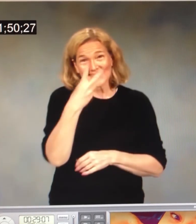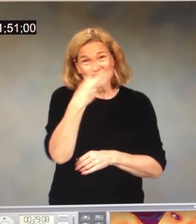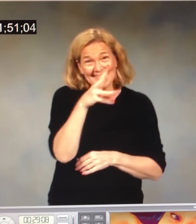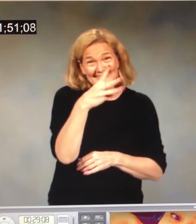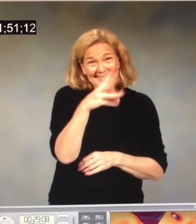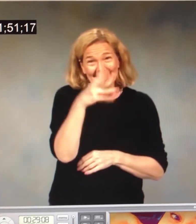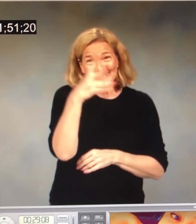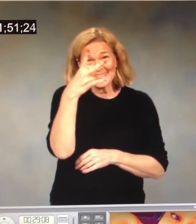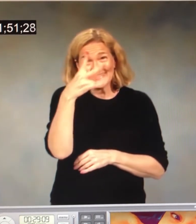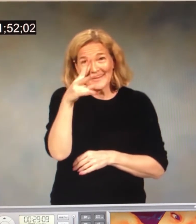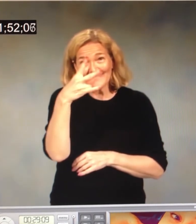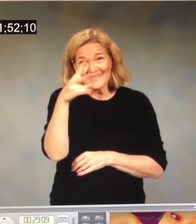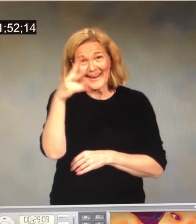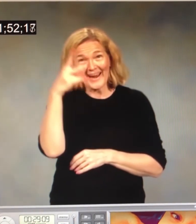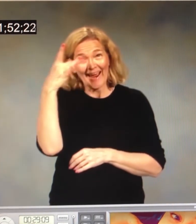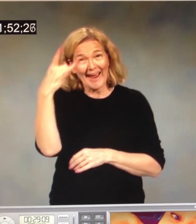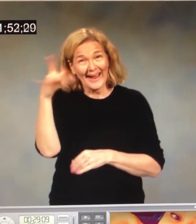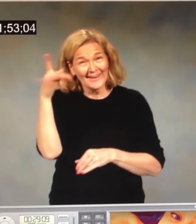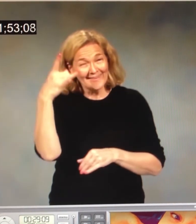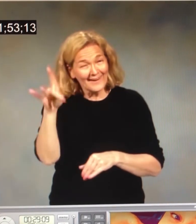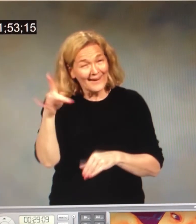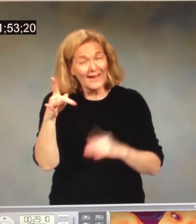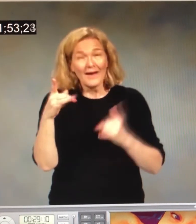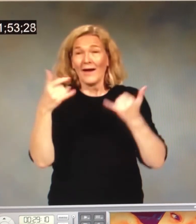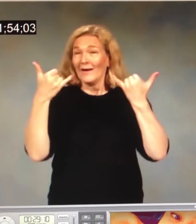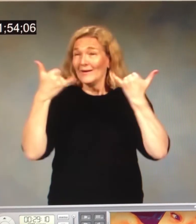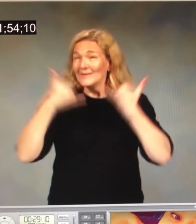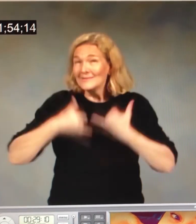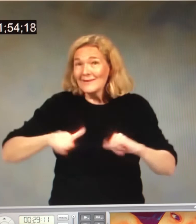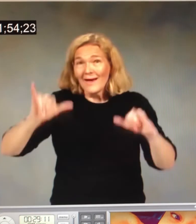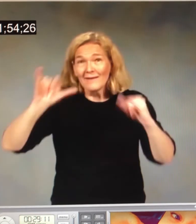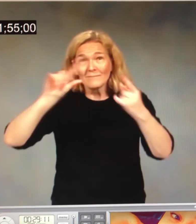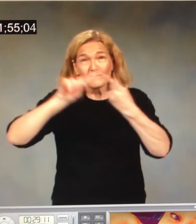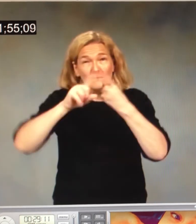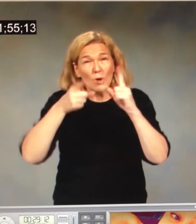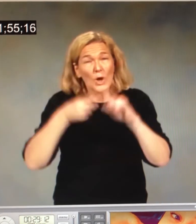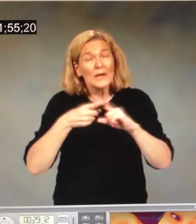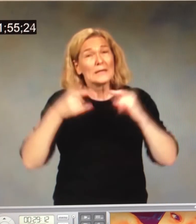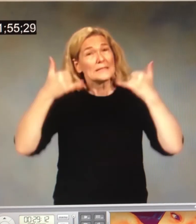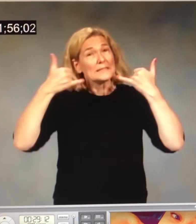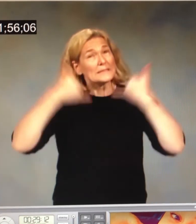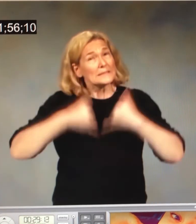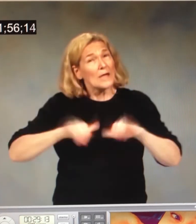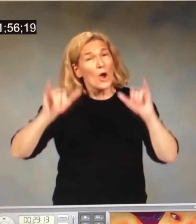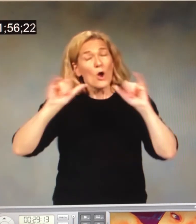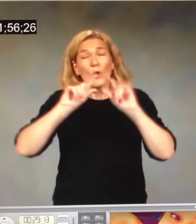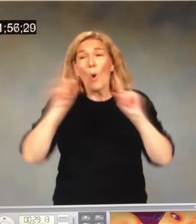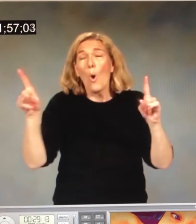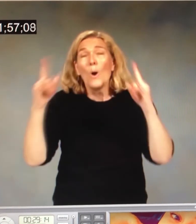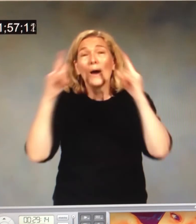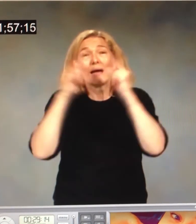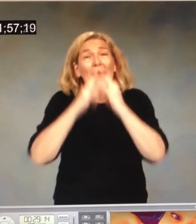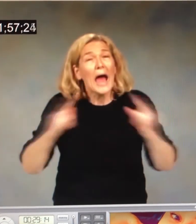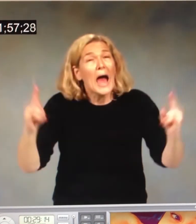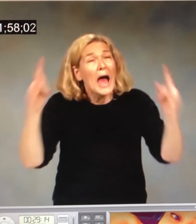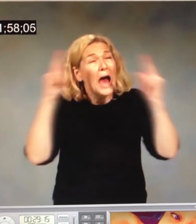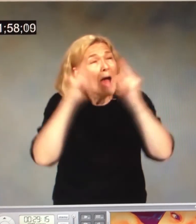children today are 16, 17, 18, and they're still